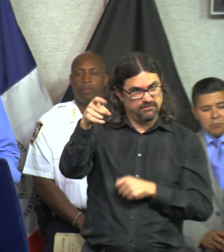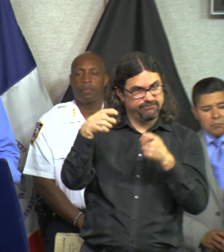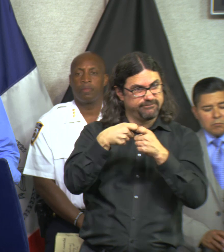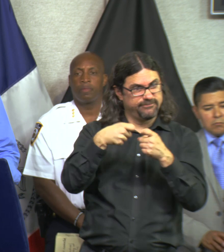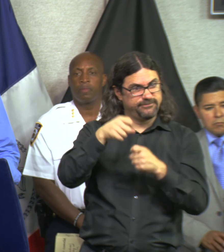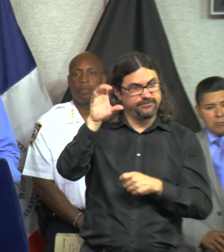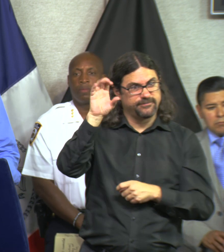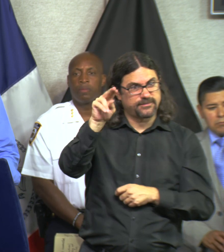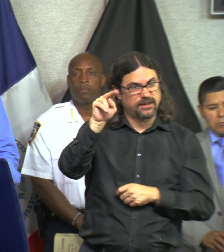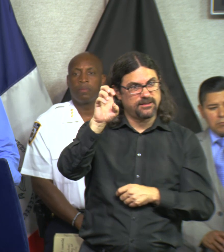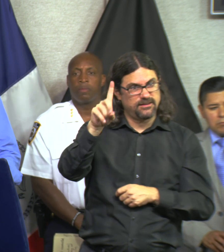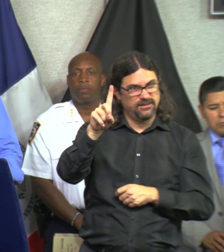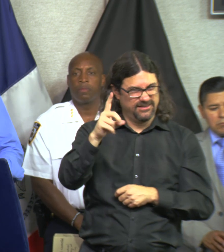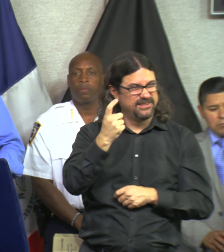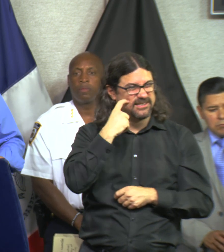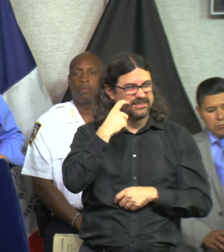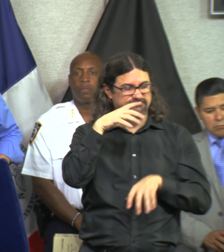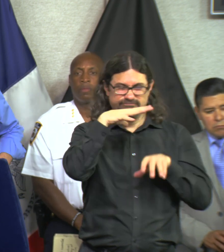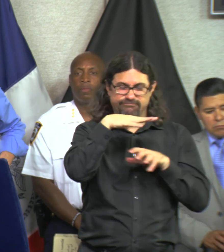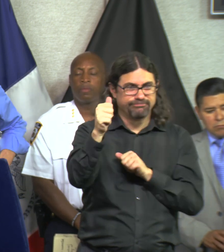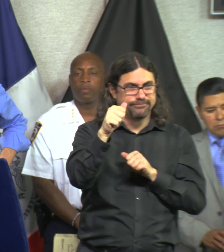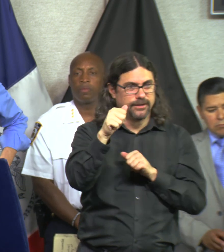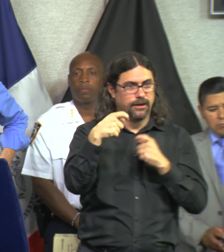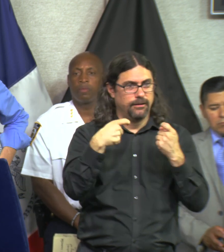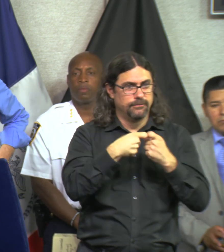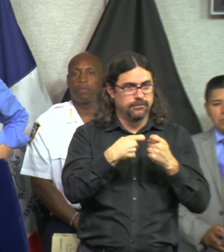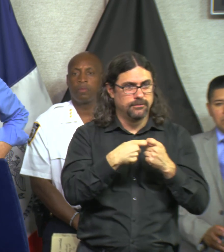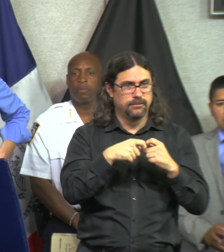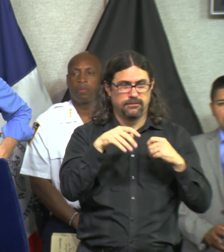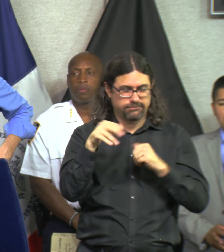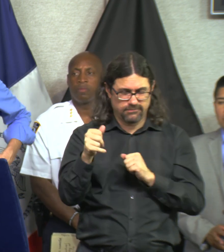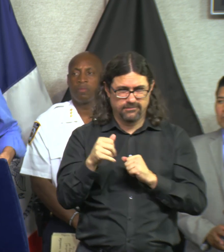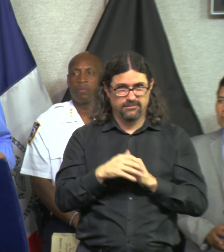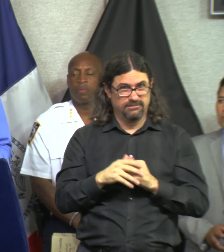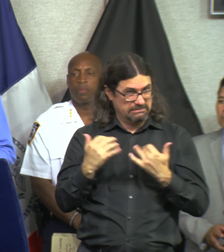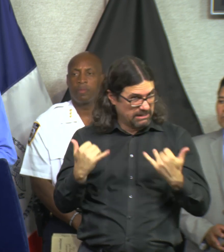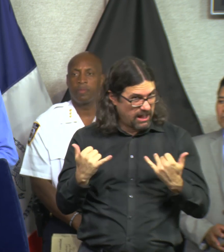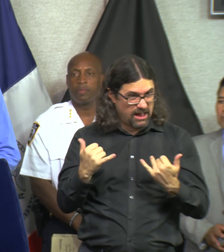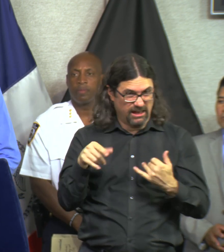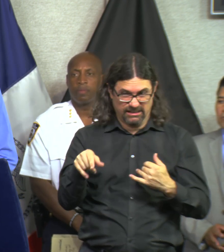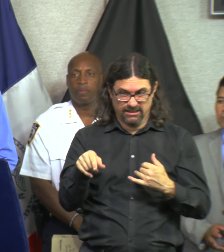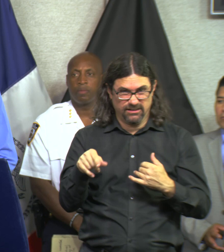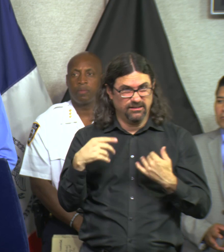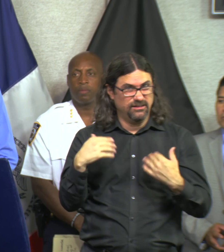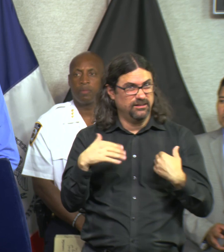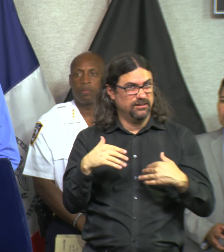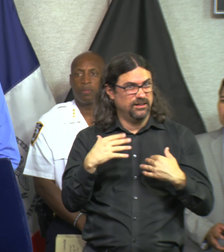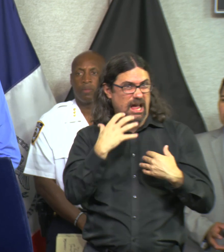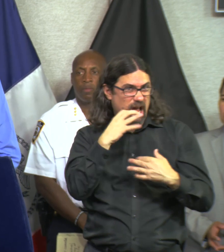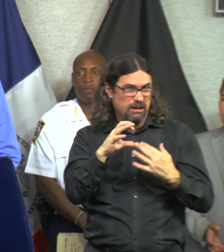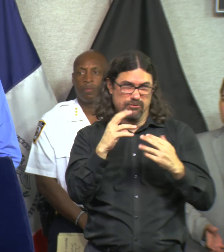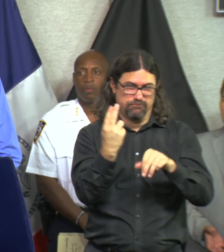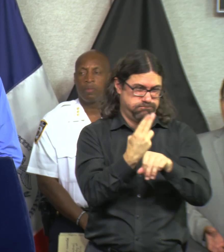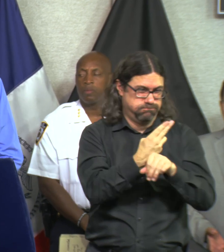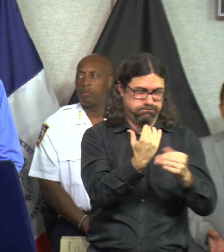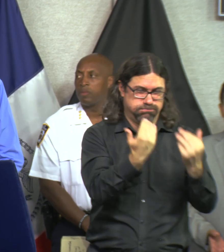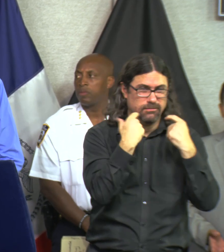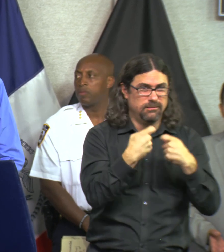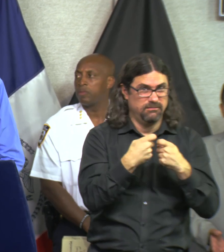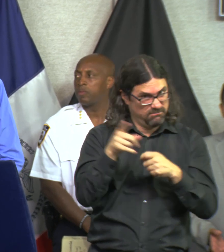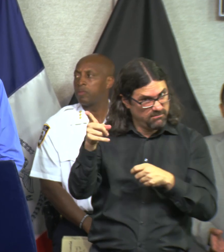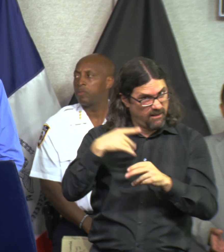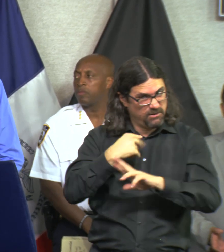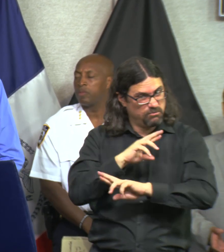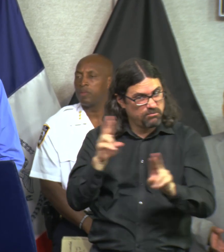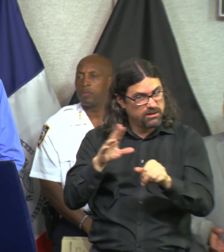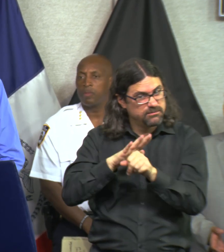they have enough capacity for this, do you trust them at their word that they can handle this? This is a situation where, pure